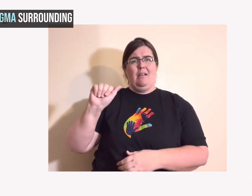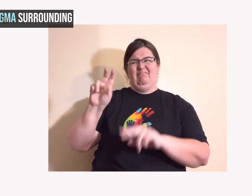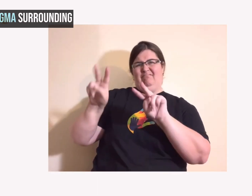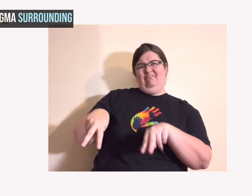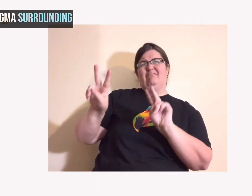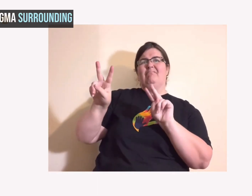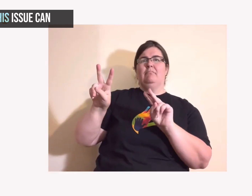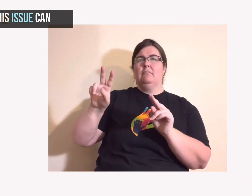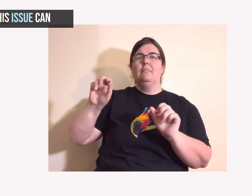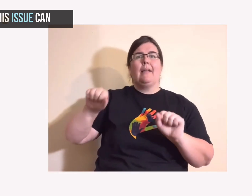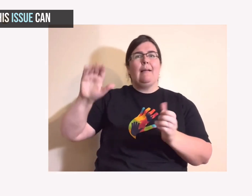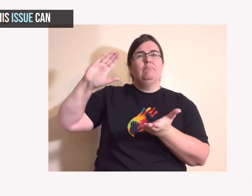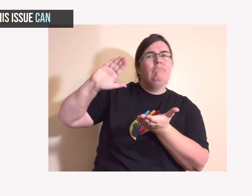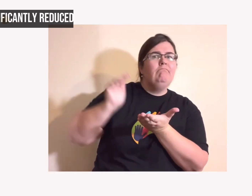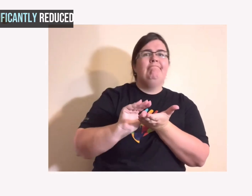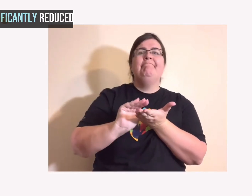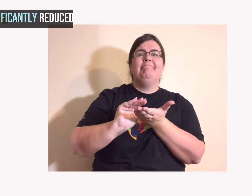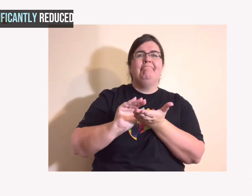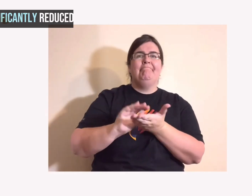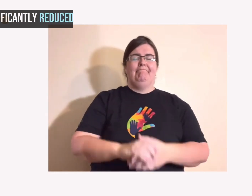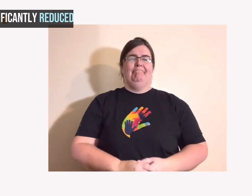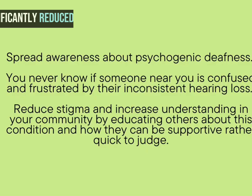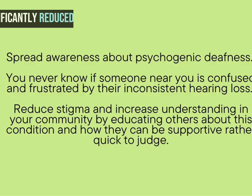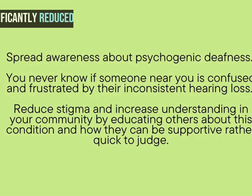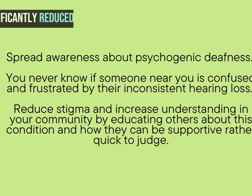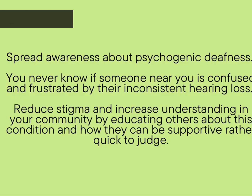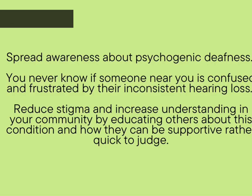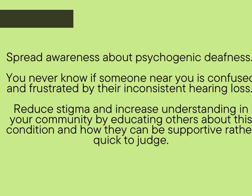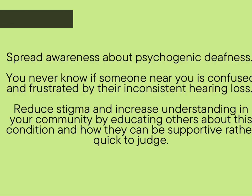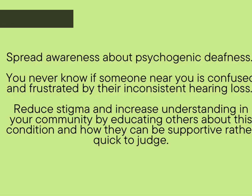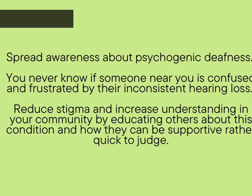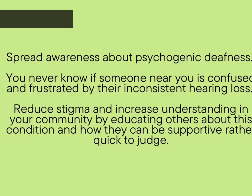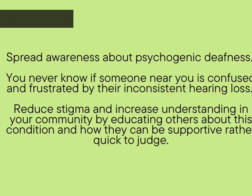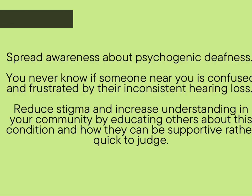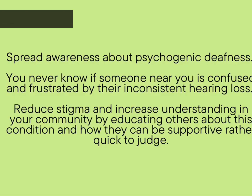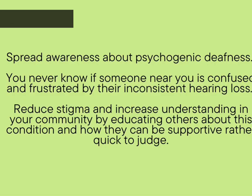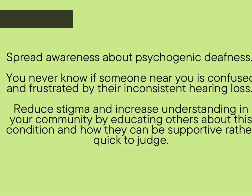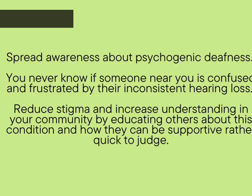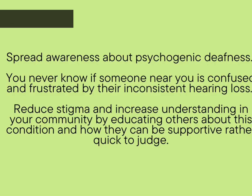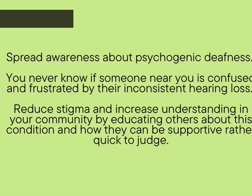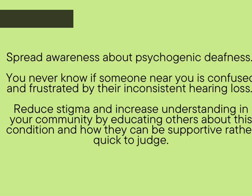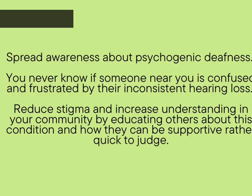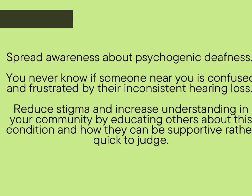the stigma surrounding this issue can be significantly reduced.